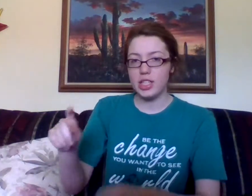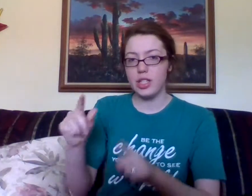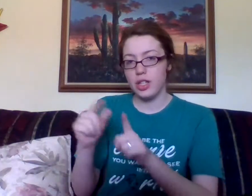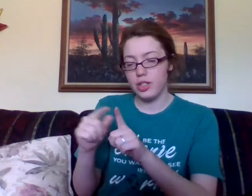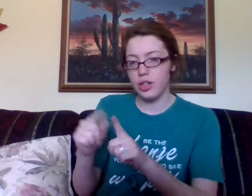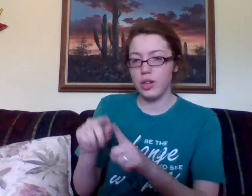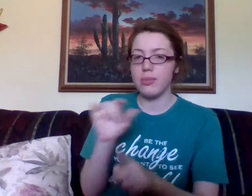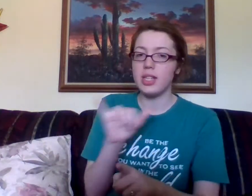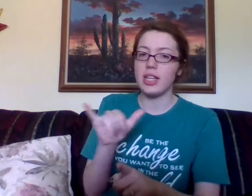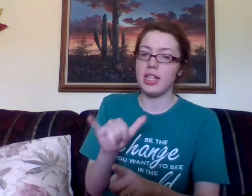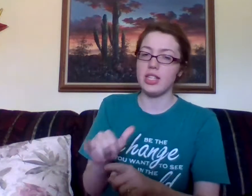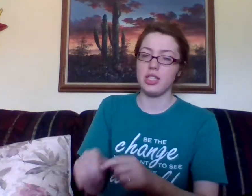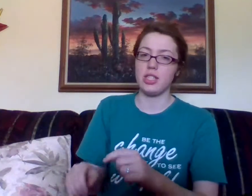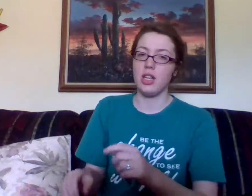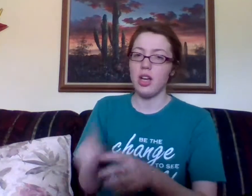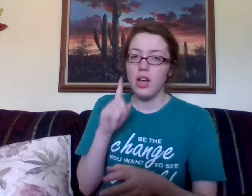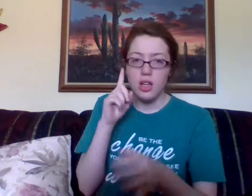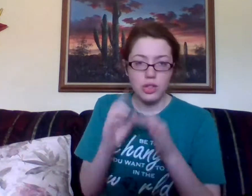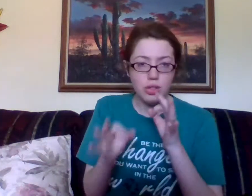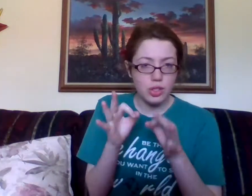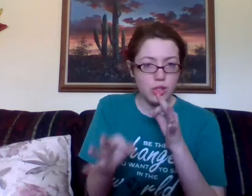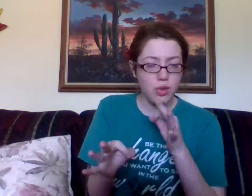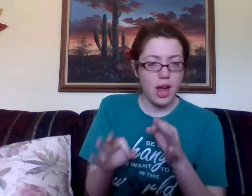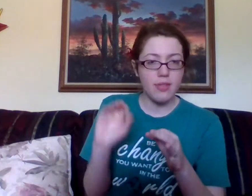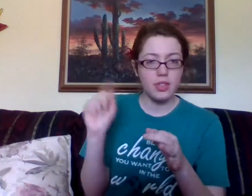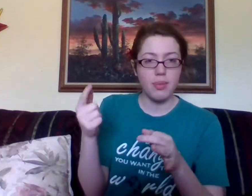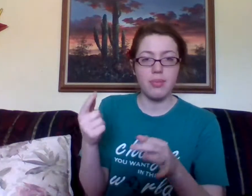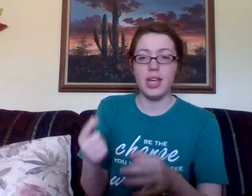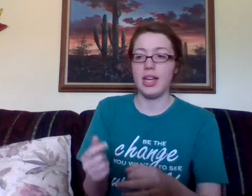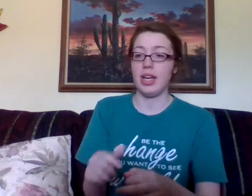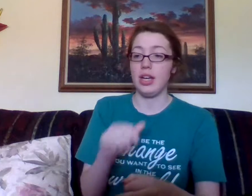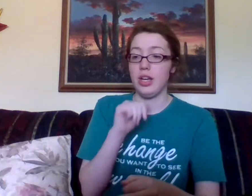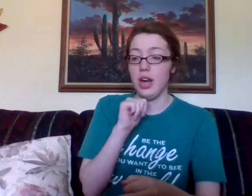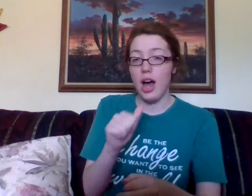violent terms like this to describe something not